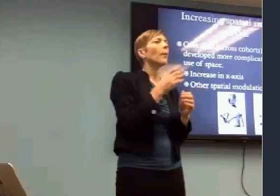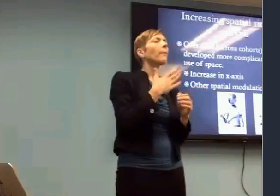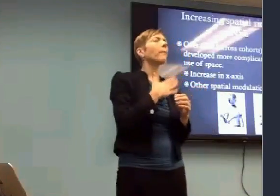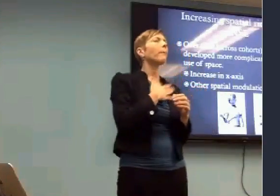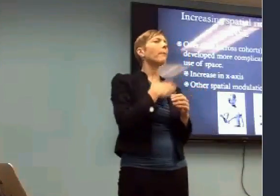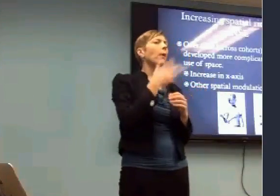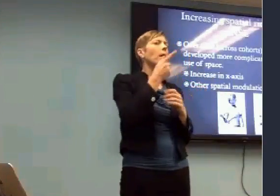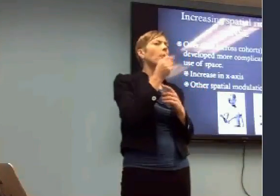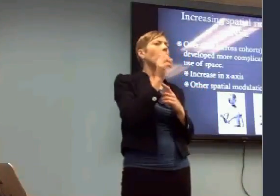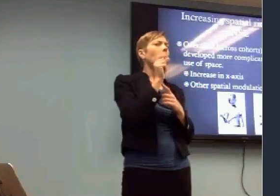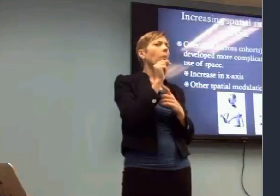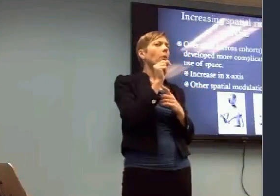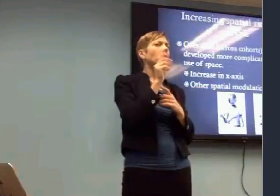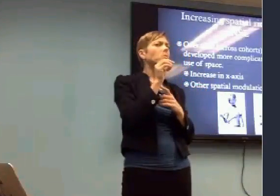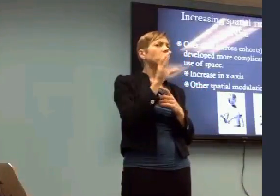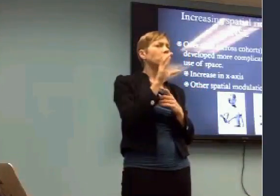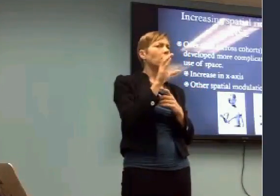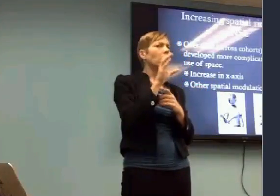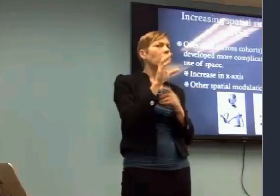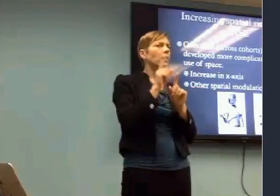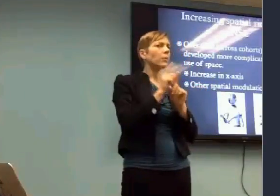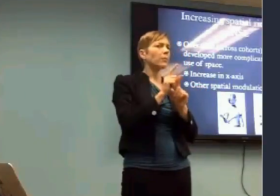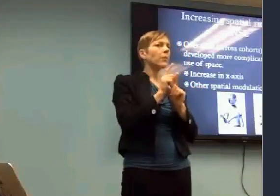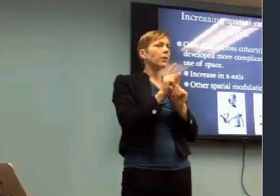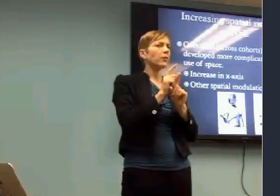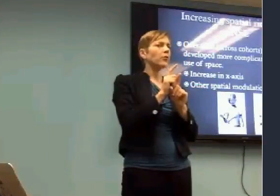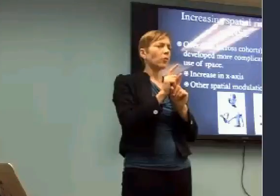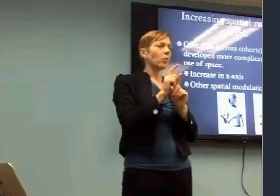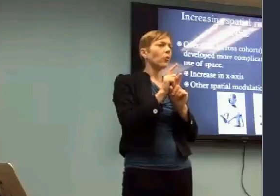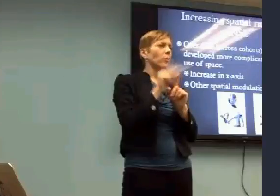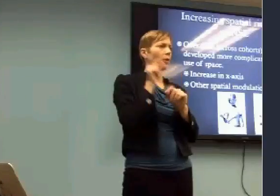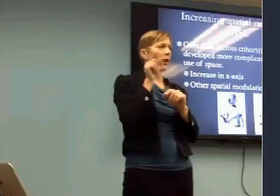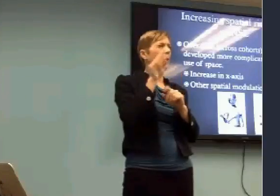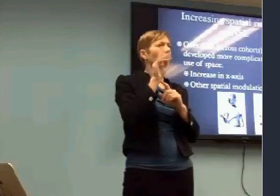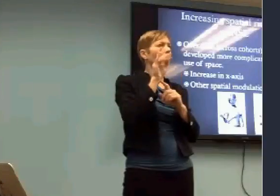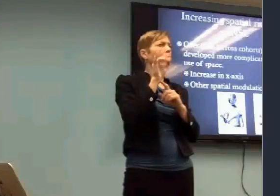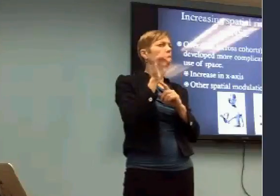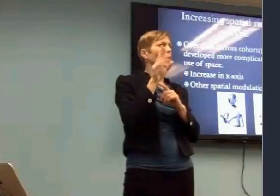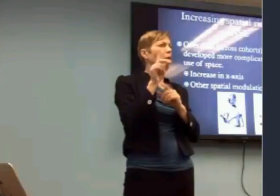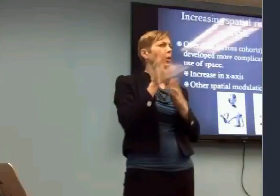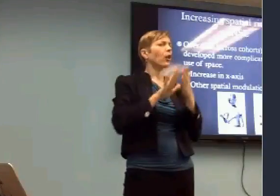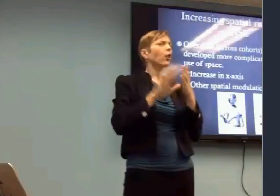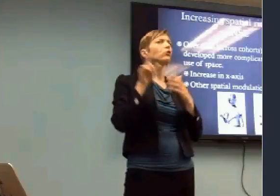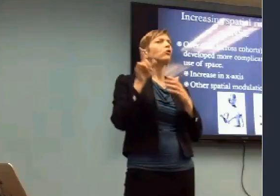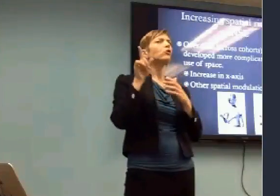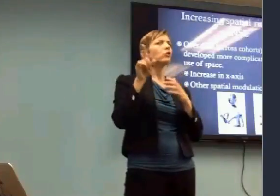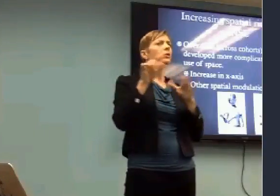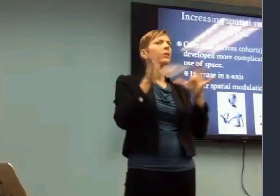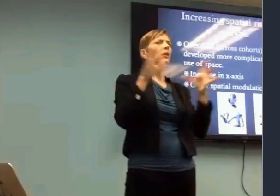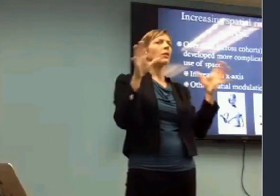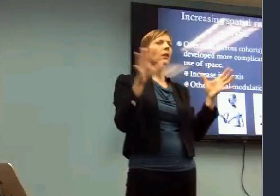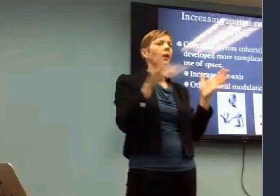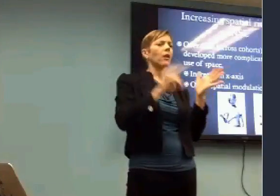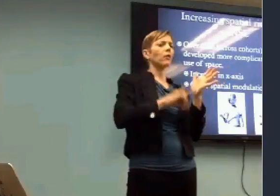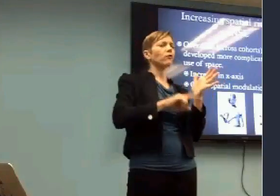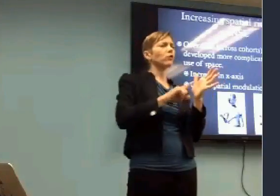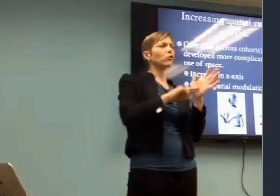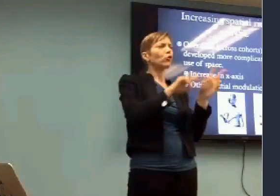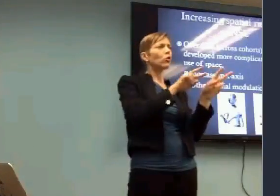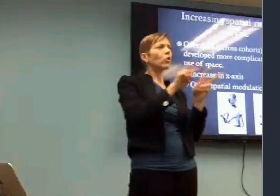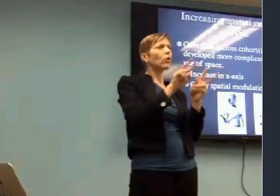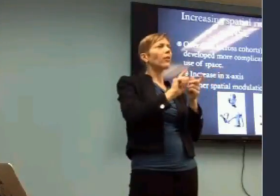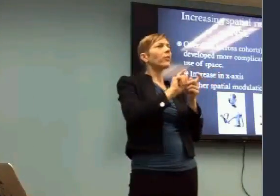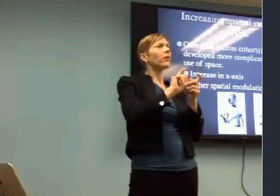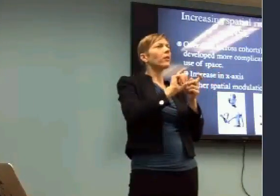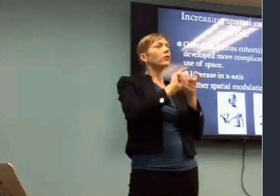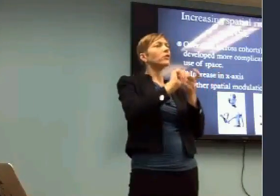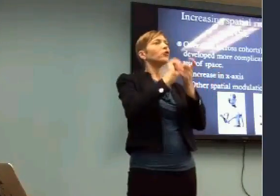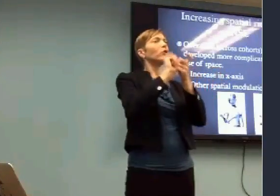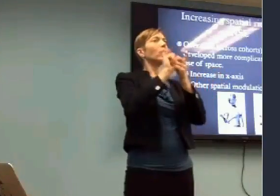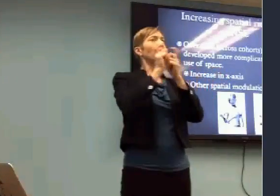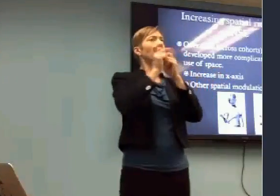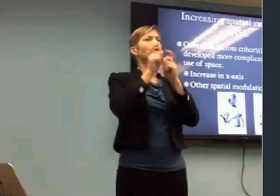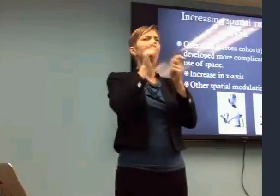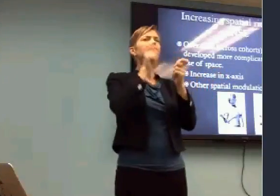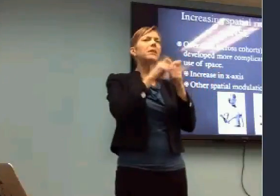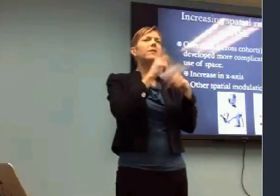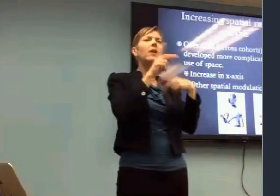So, my postdoctoral mentor at Barnard College has done a lot of research looking